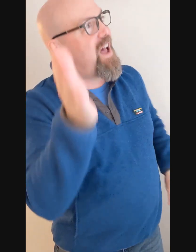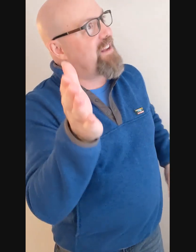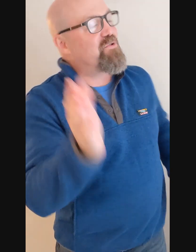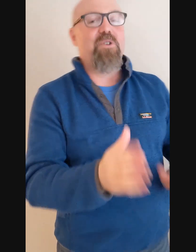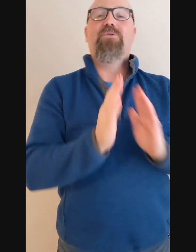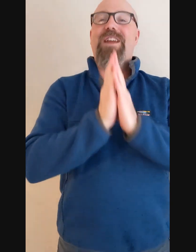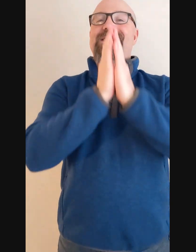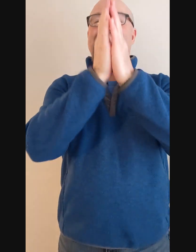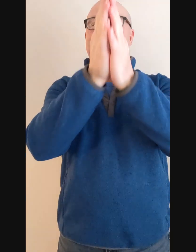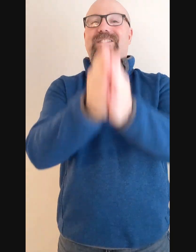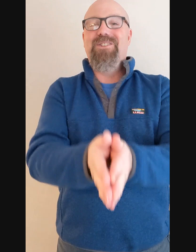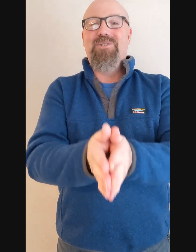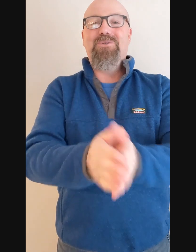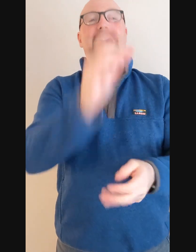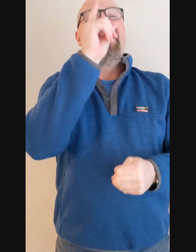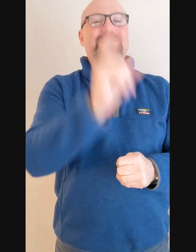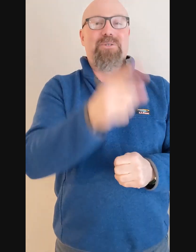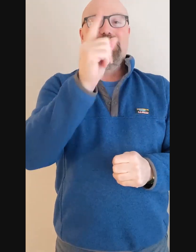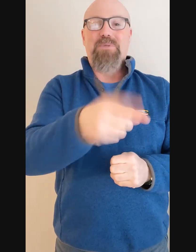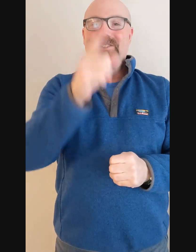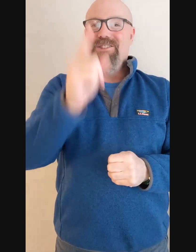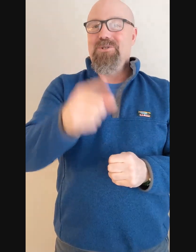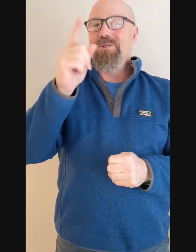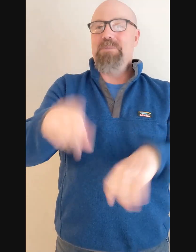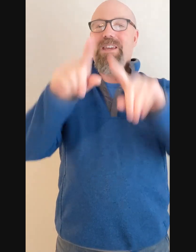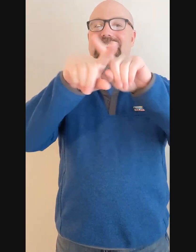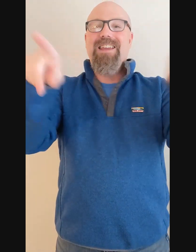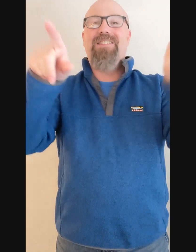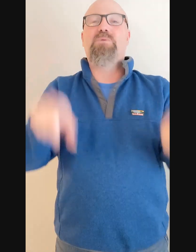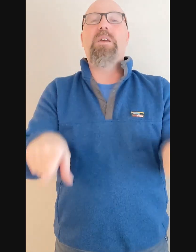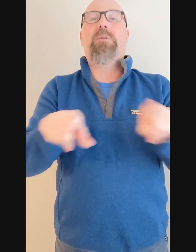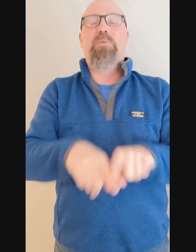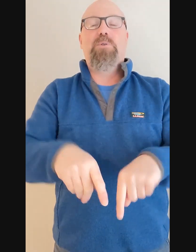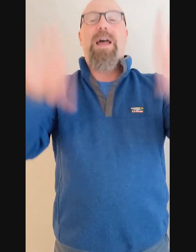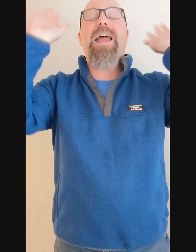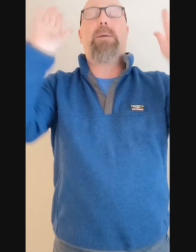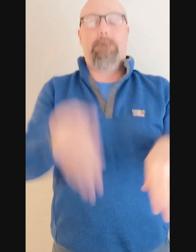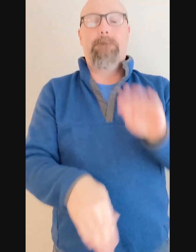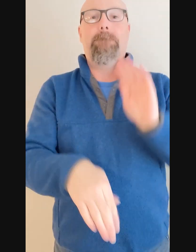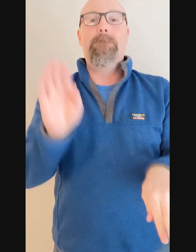Side stroke, fancy diving too. Don't you wish that you could be in the swimming pool? Hey!